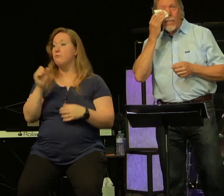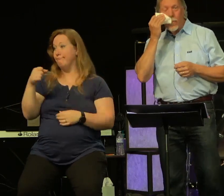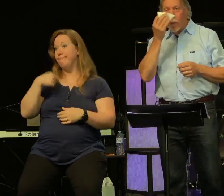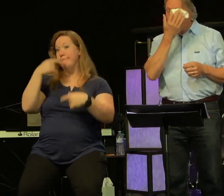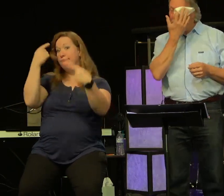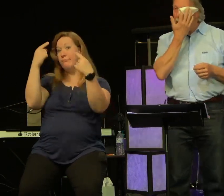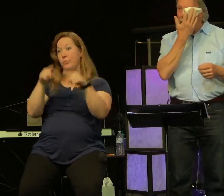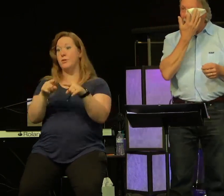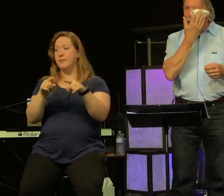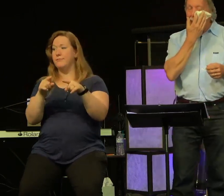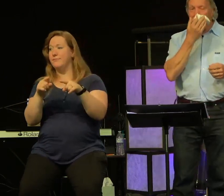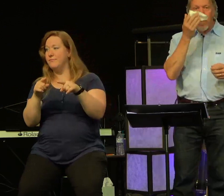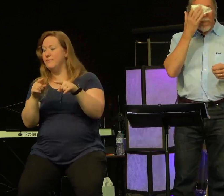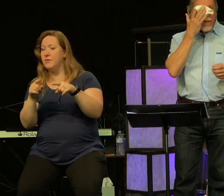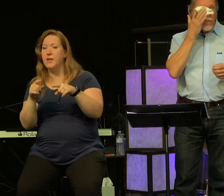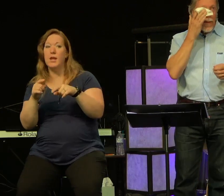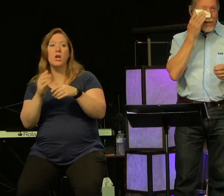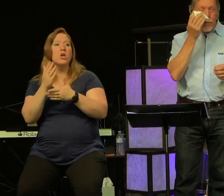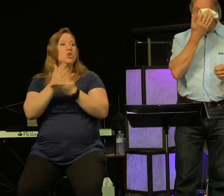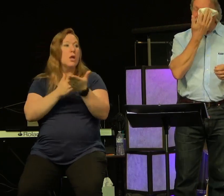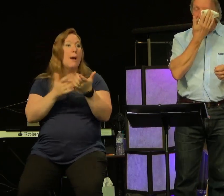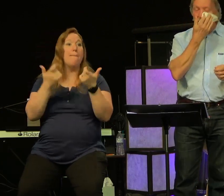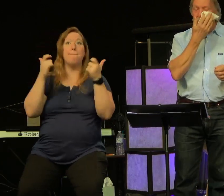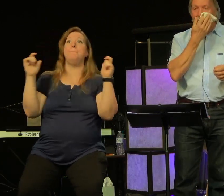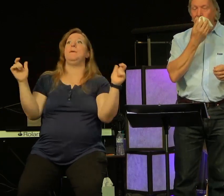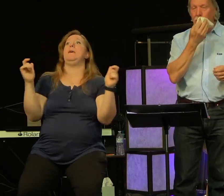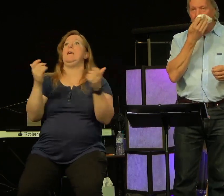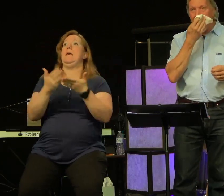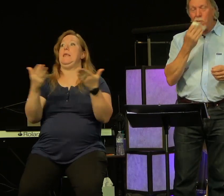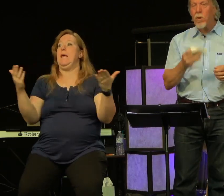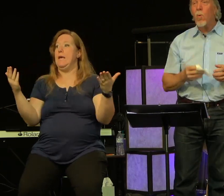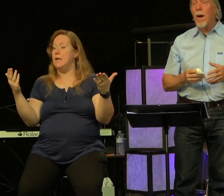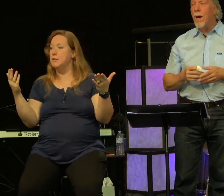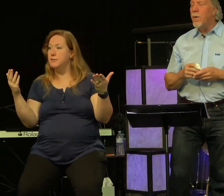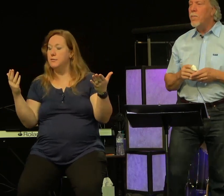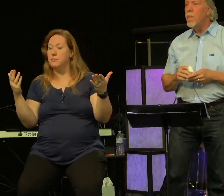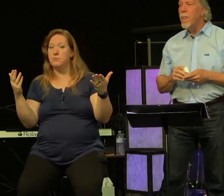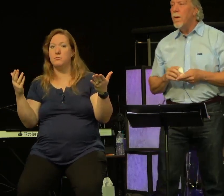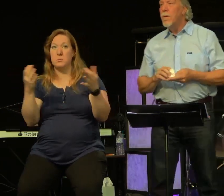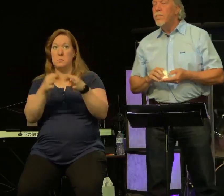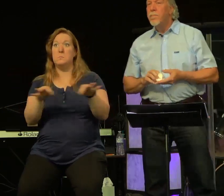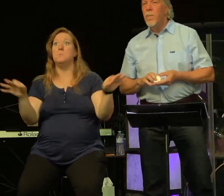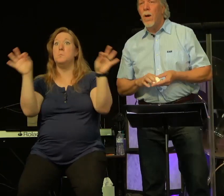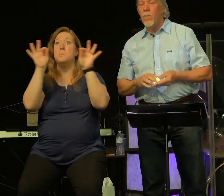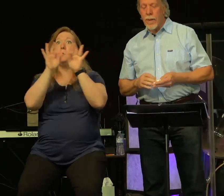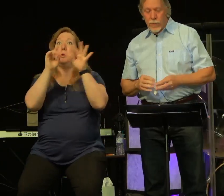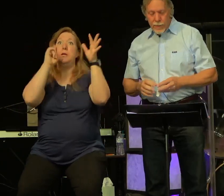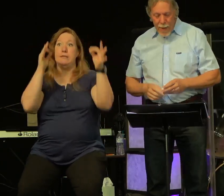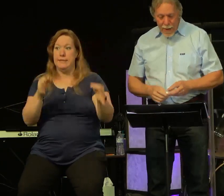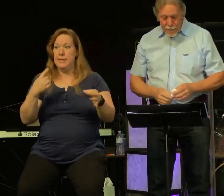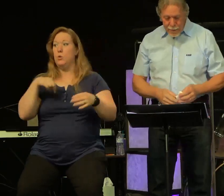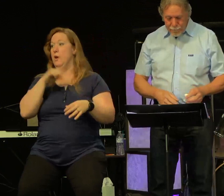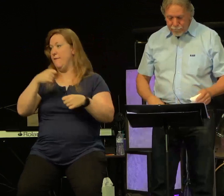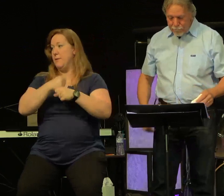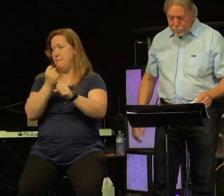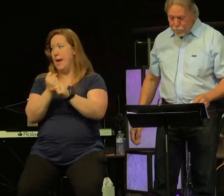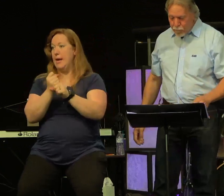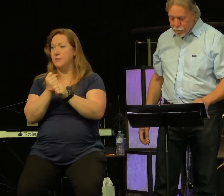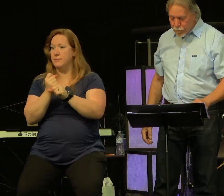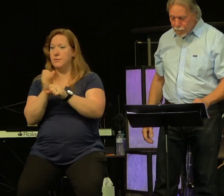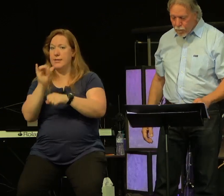on that. And there are some big things that are required of us as dads.